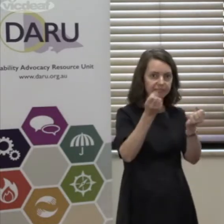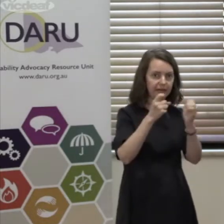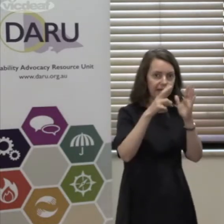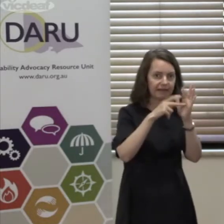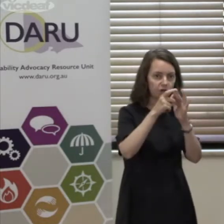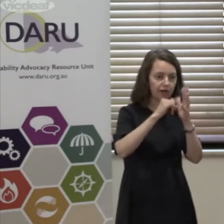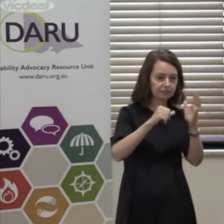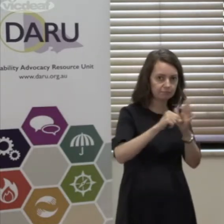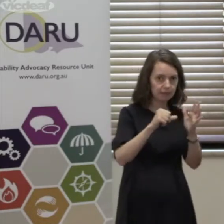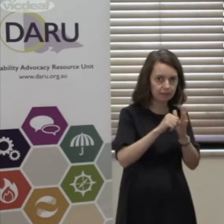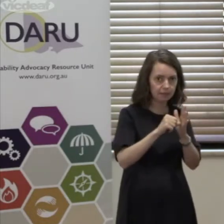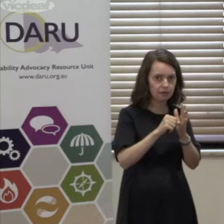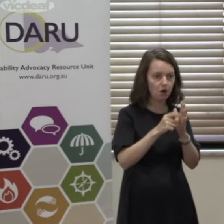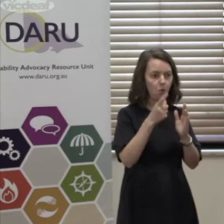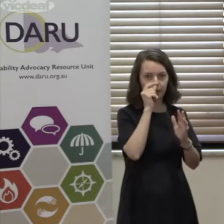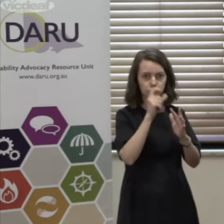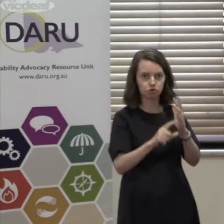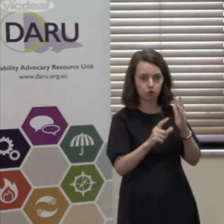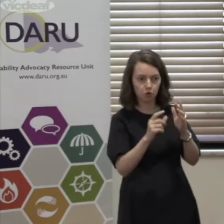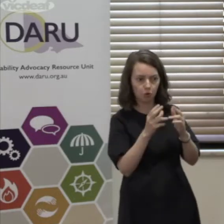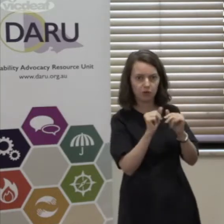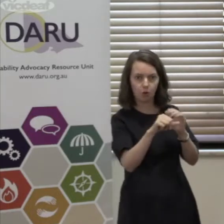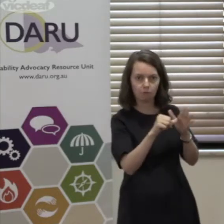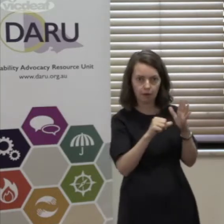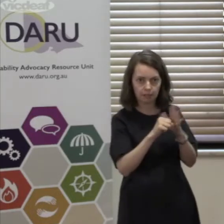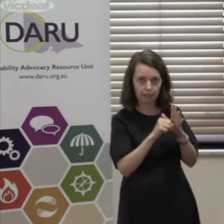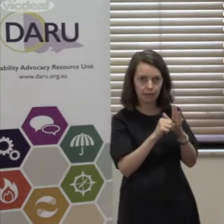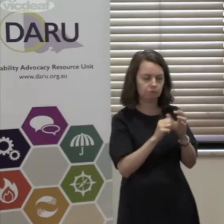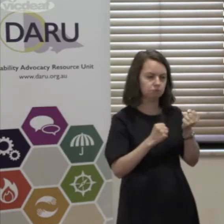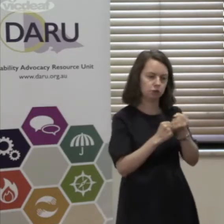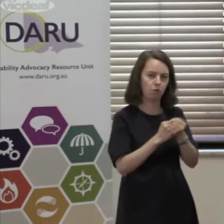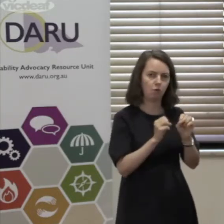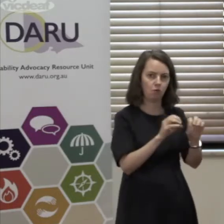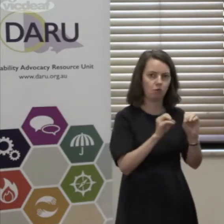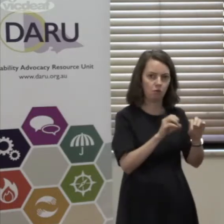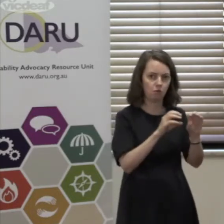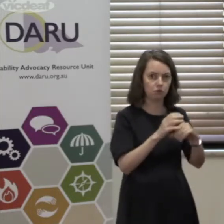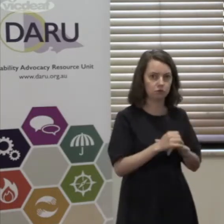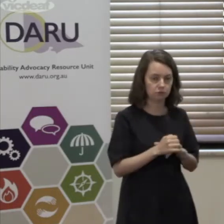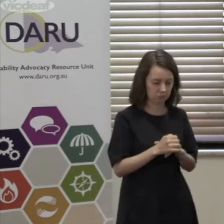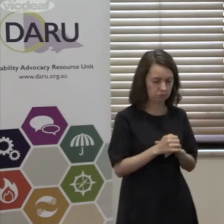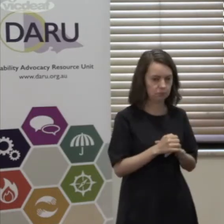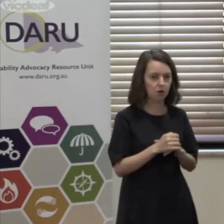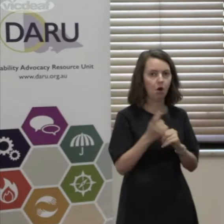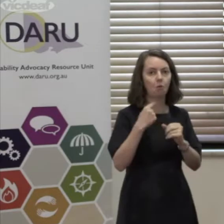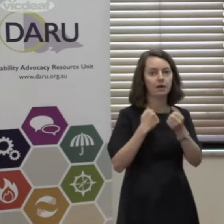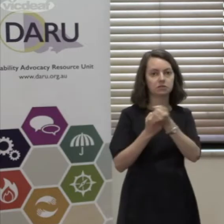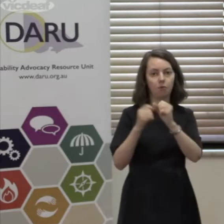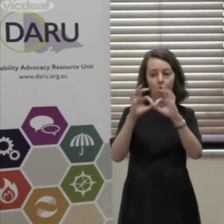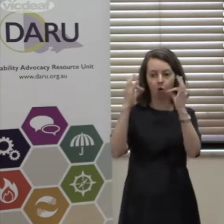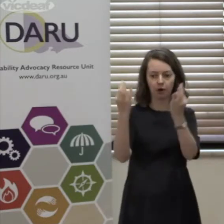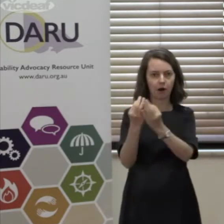ILC activities could meet those needs. We'll support organisations to engage with people with disability and or their families in consistent